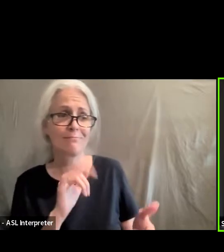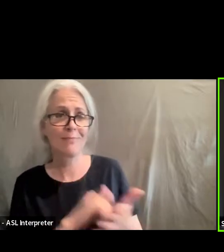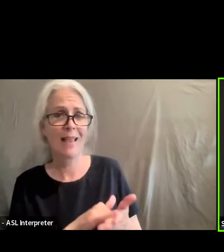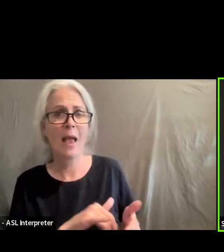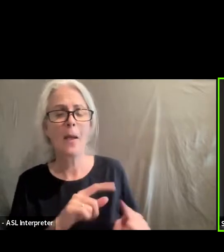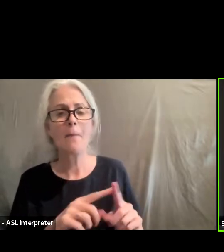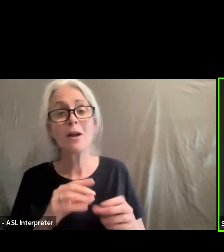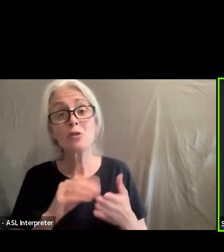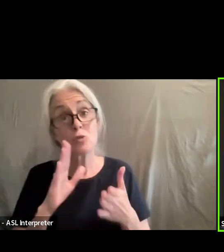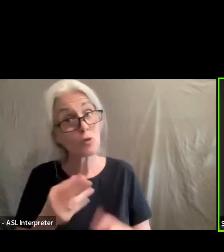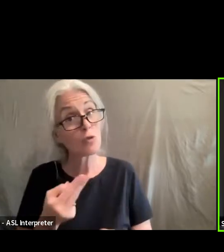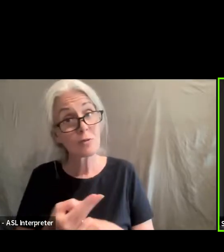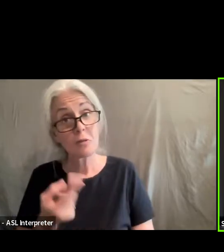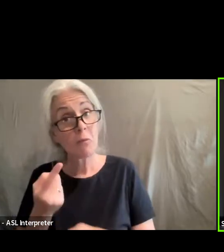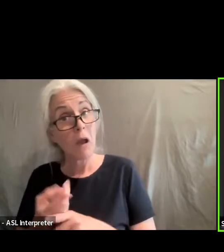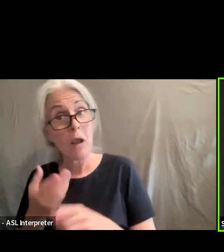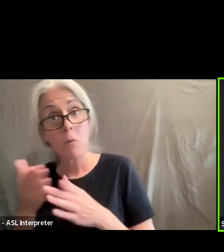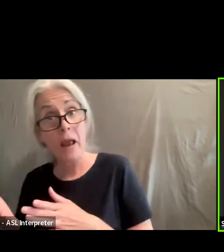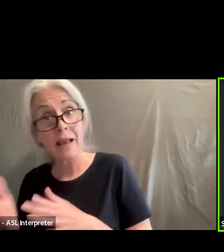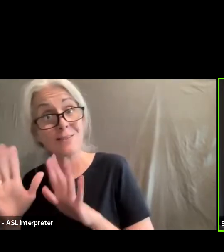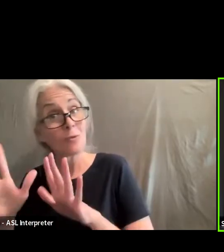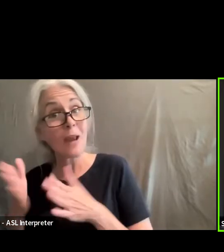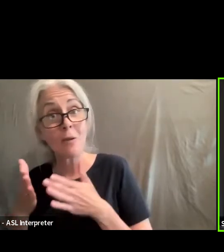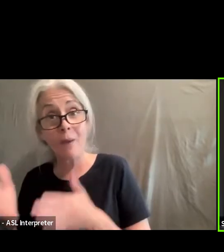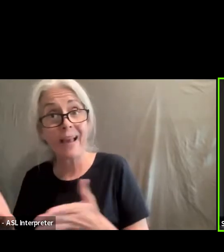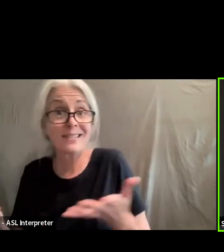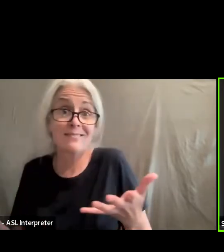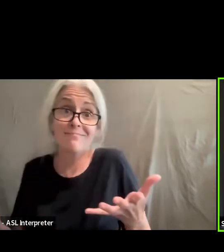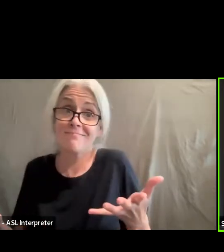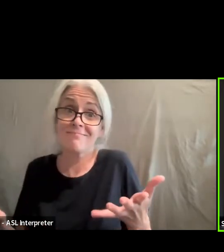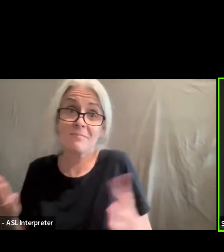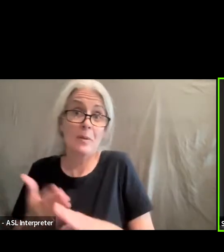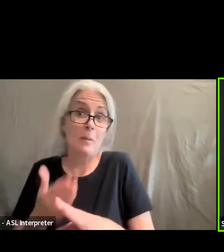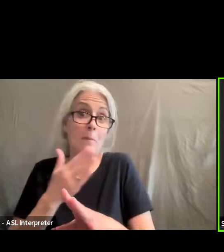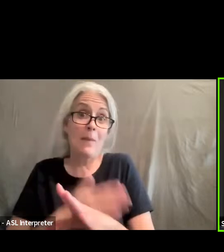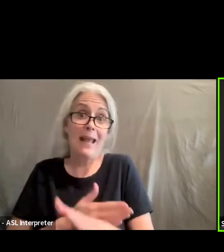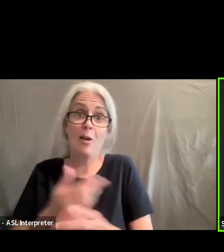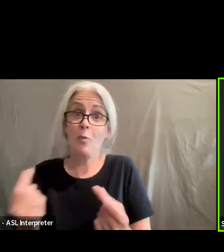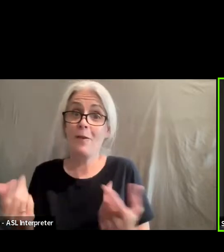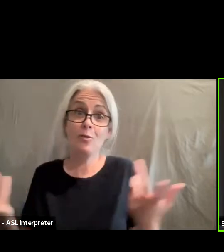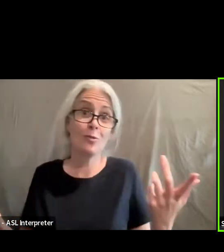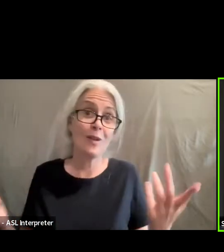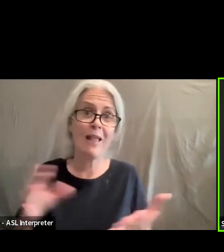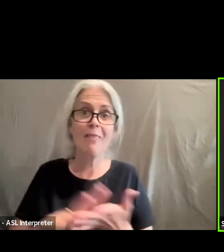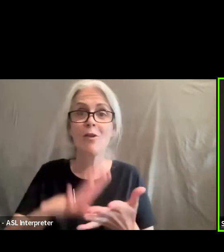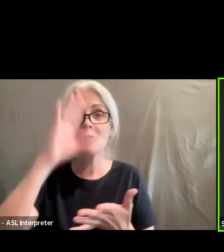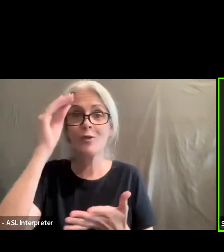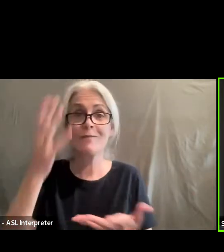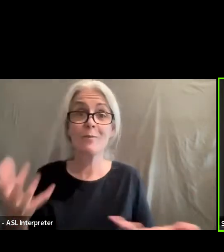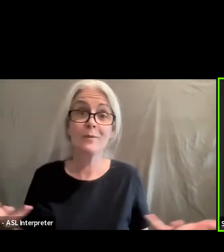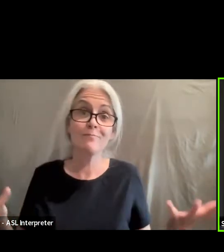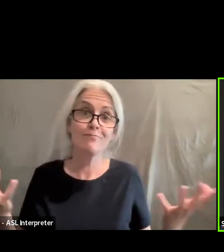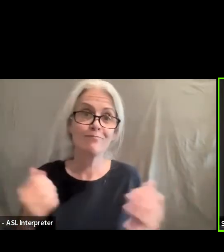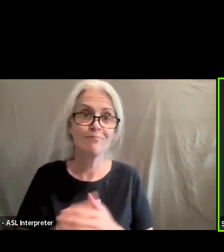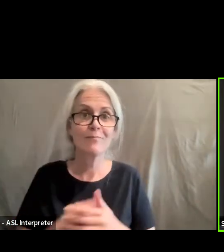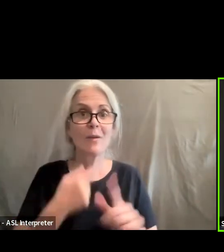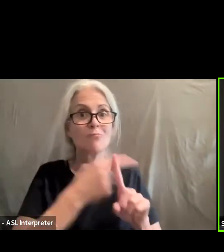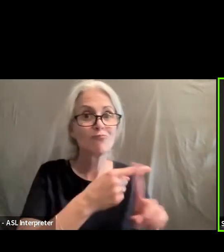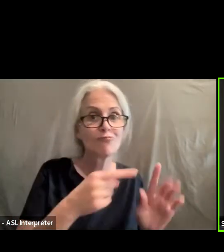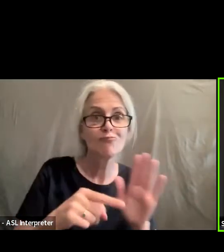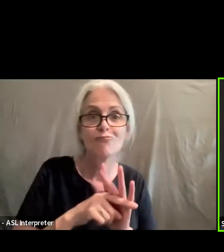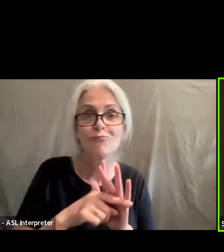also students are using it in great ways to really get better at what they're doing. and they're learning from it. So I